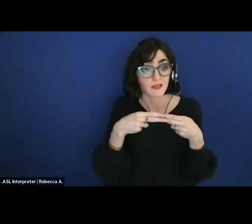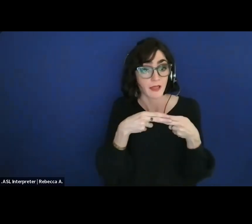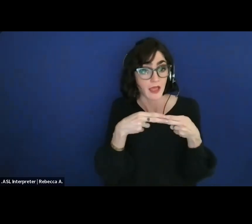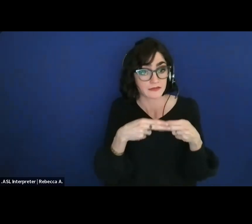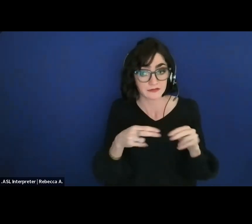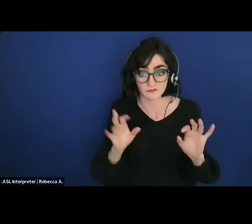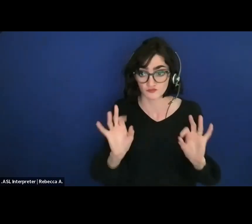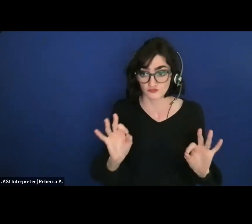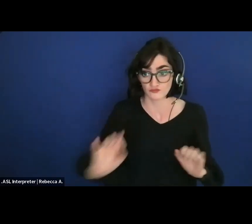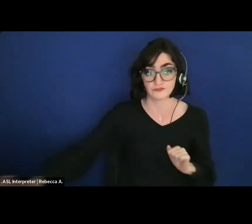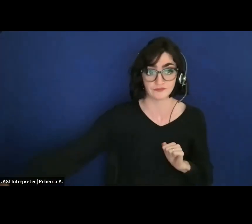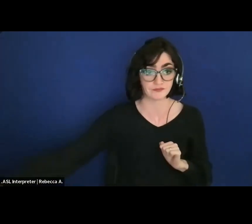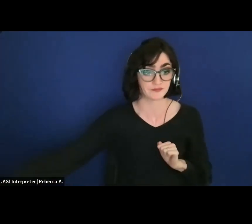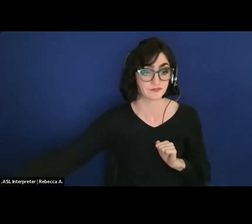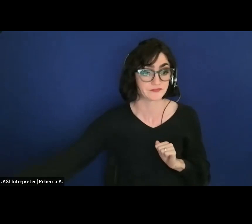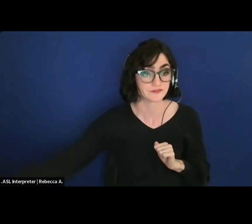a few